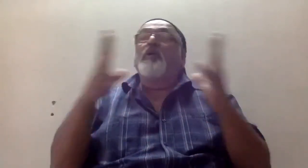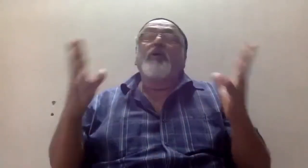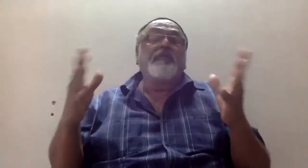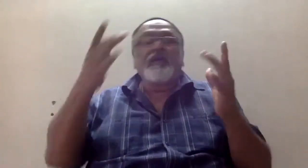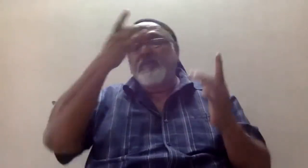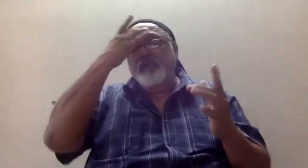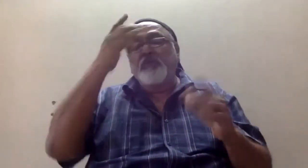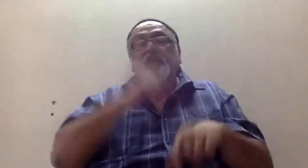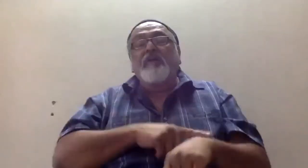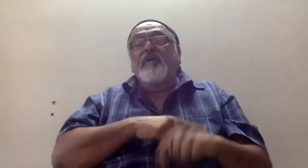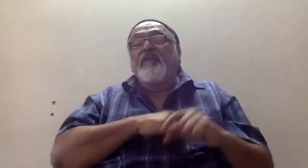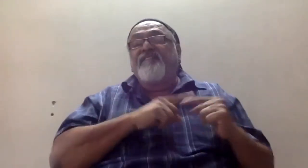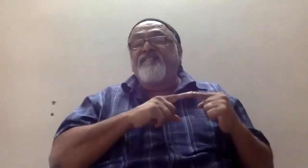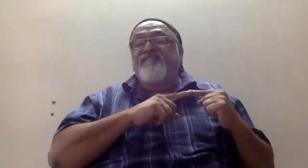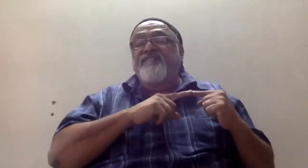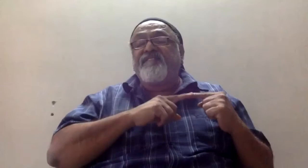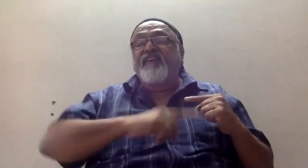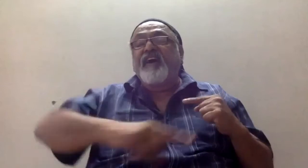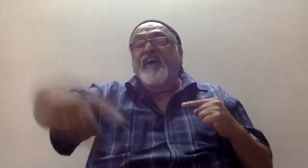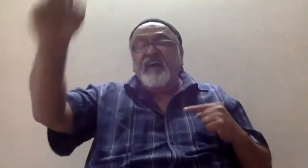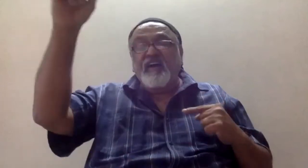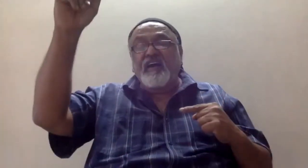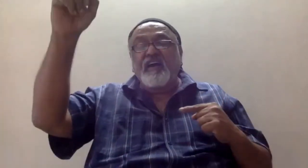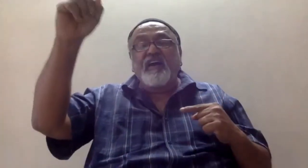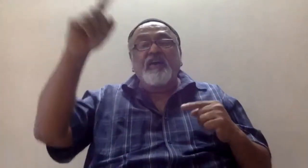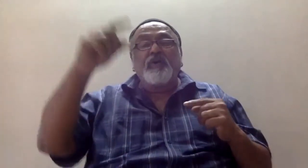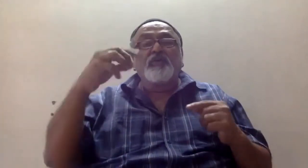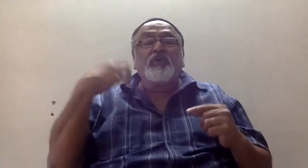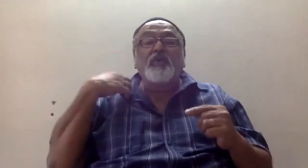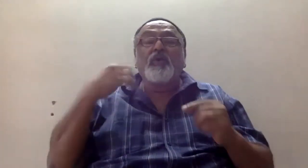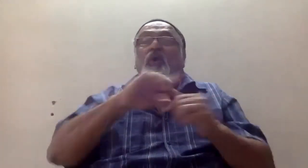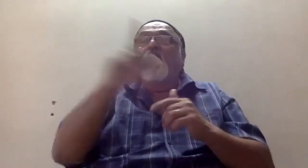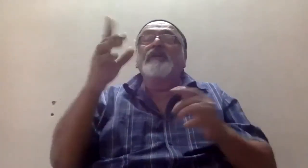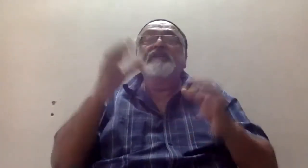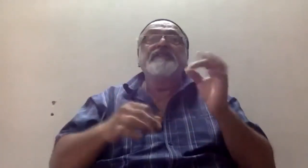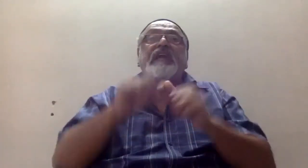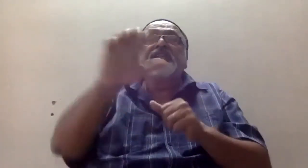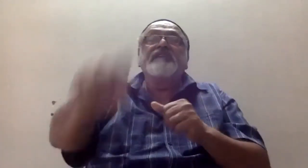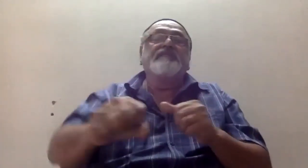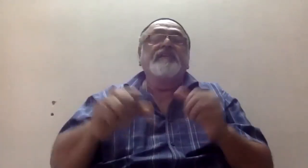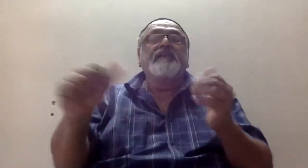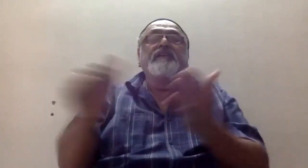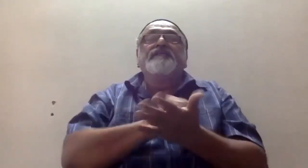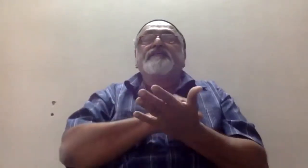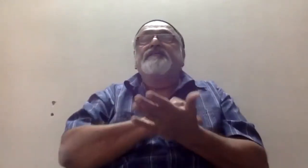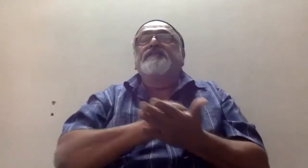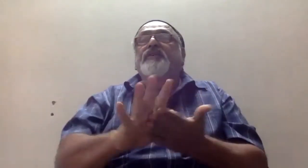entire access to justice effort, which is futile. To get one thing